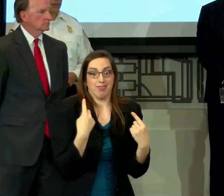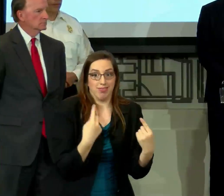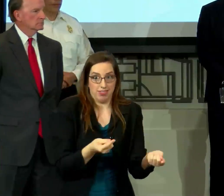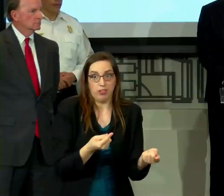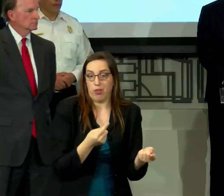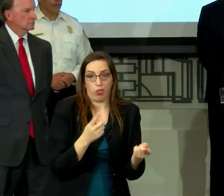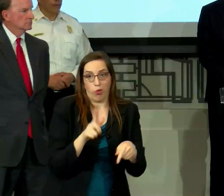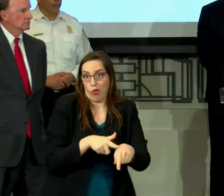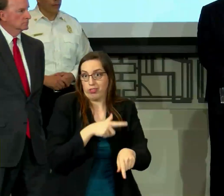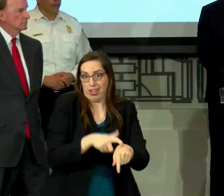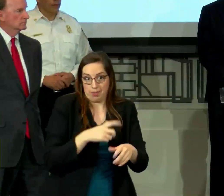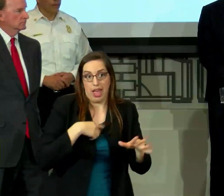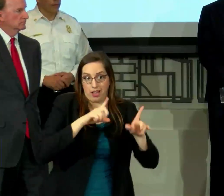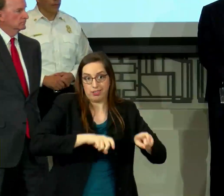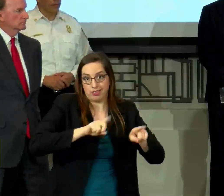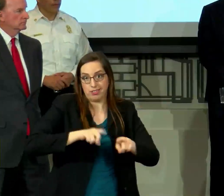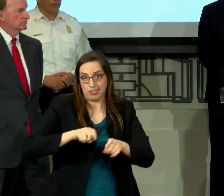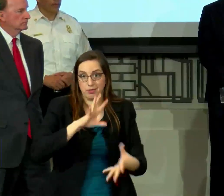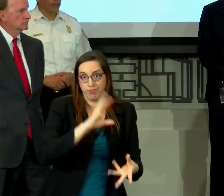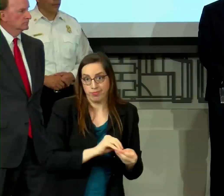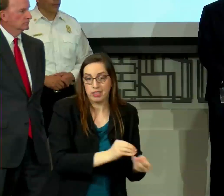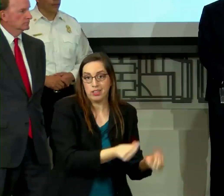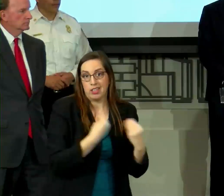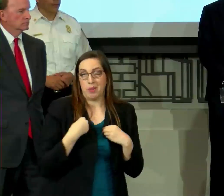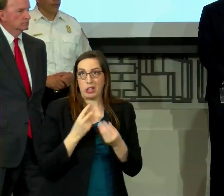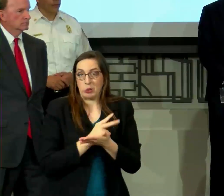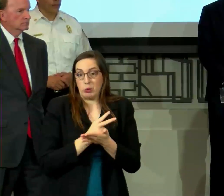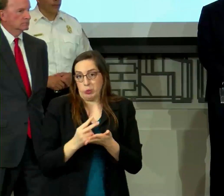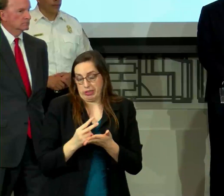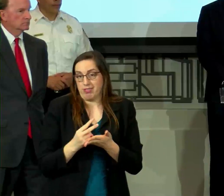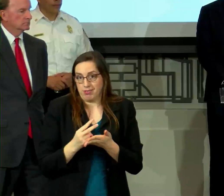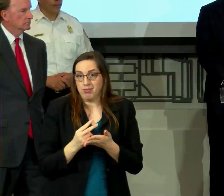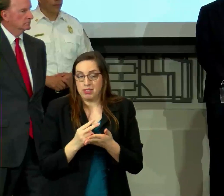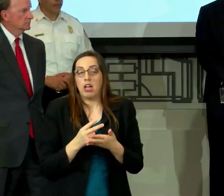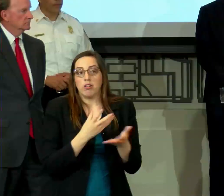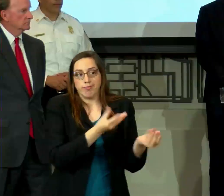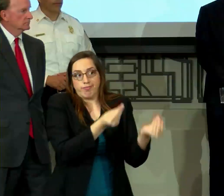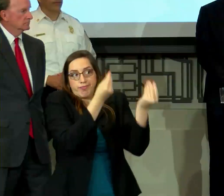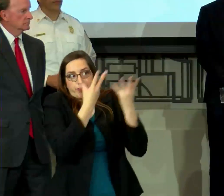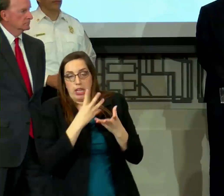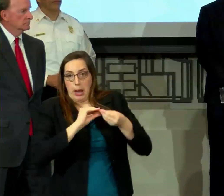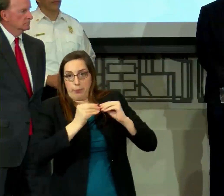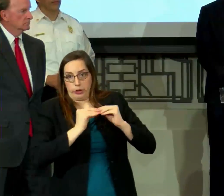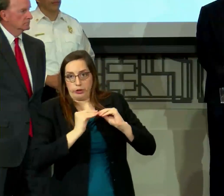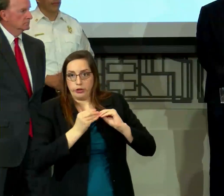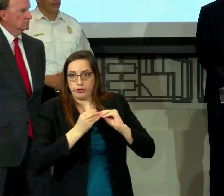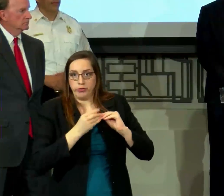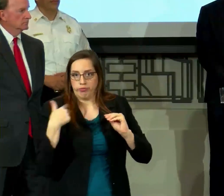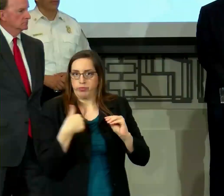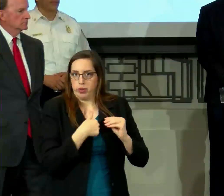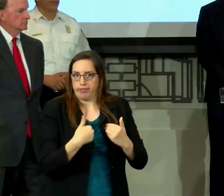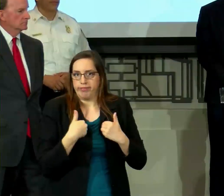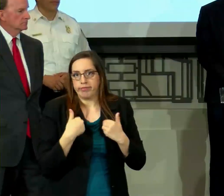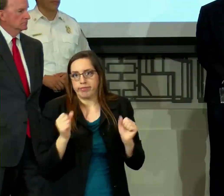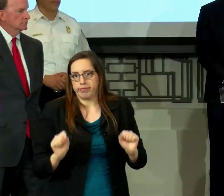sites. So that's almost 2 weeks, I'm thinking, for them to get the reports to us. Again, what we understand is that they're notifying